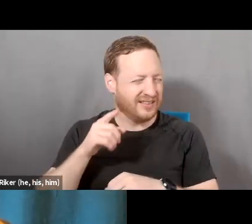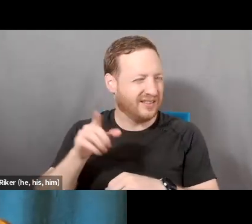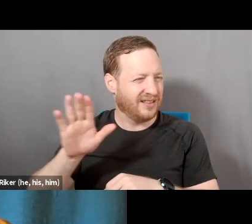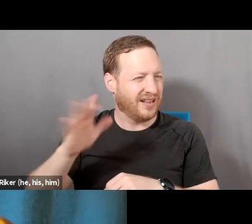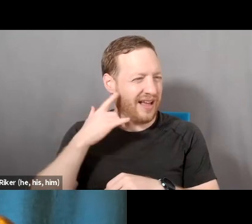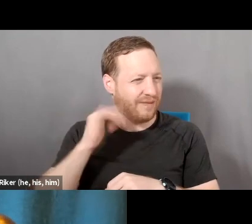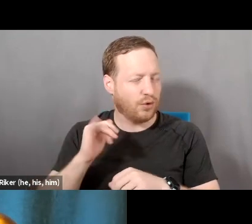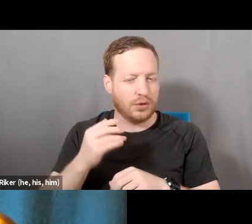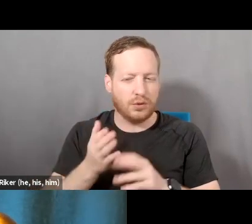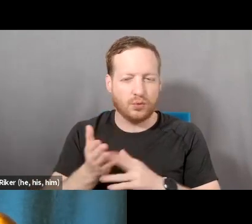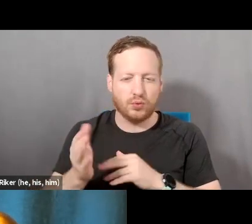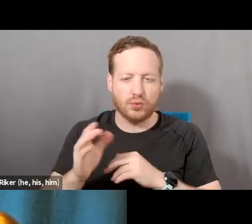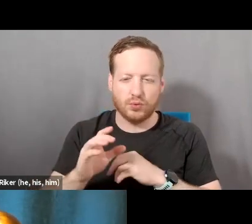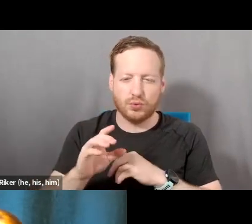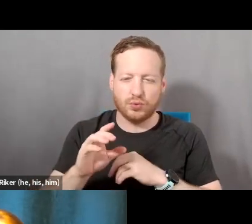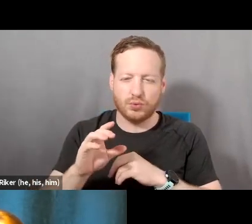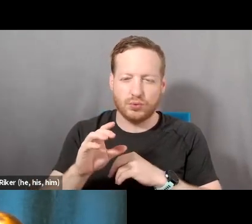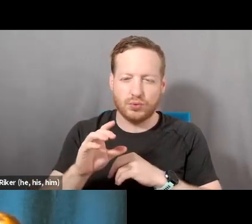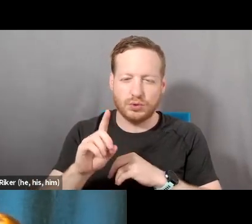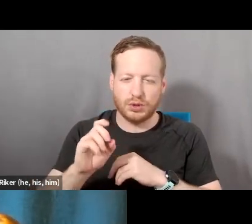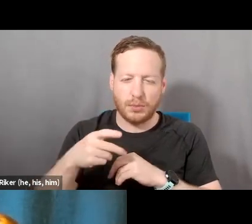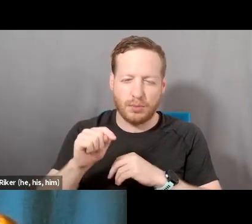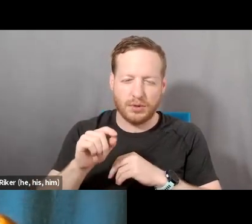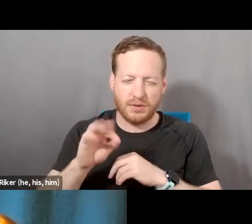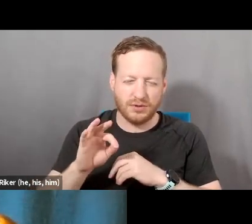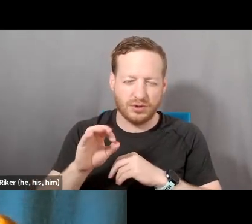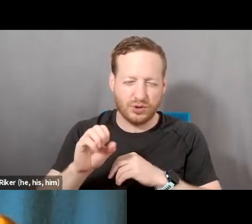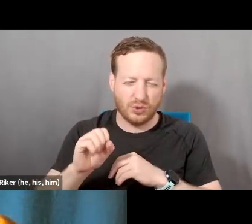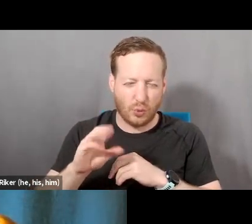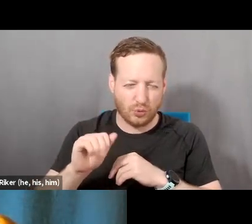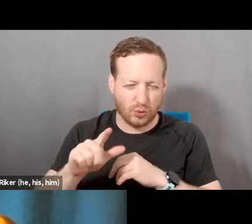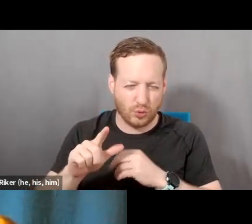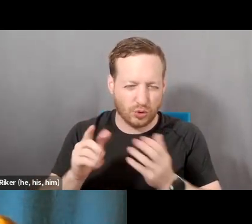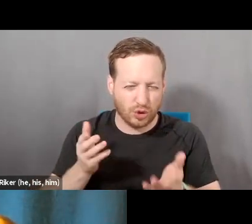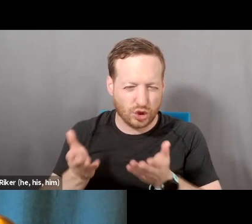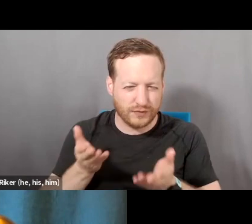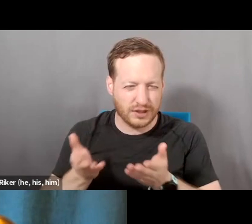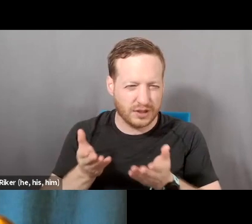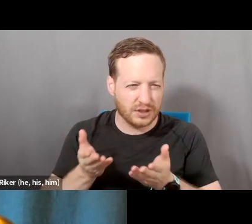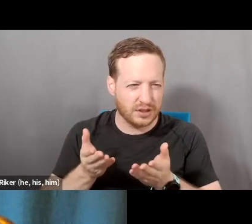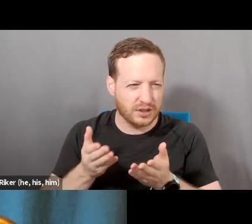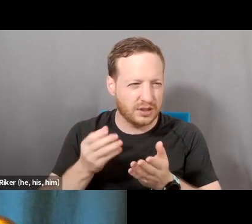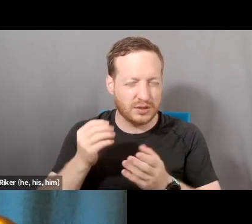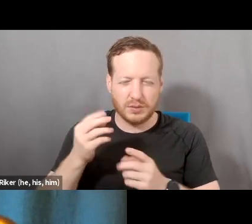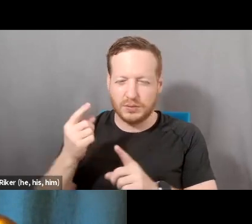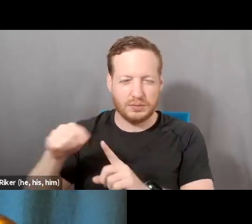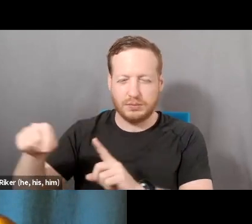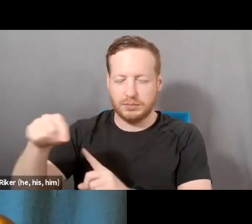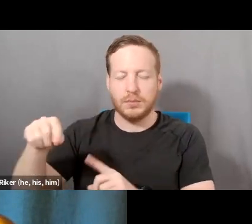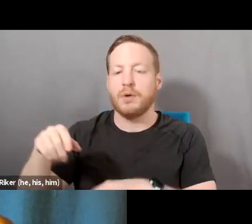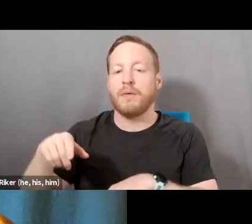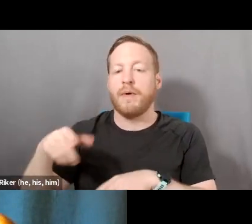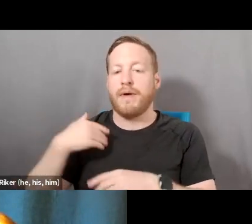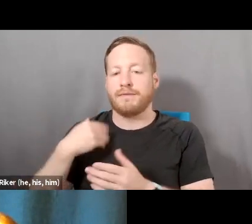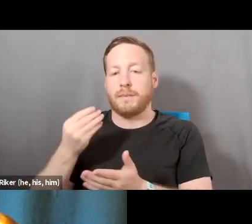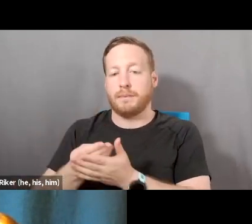how it got set up. In California, I think it was through the Department of Social Services,